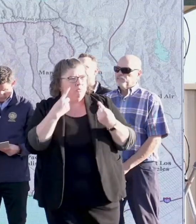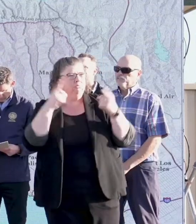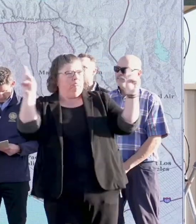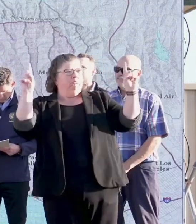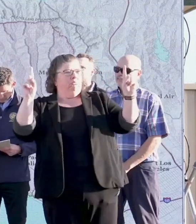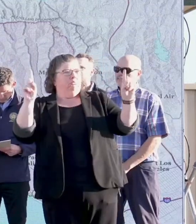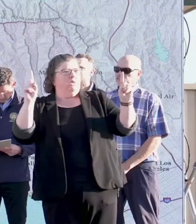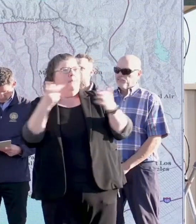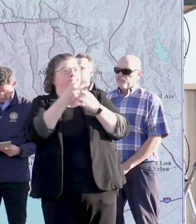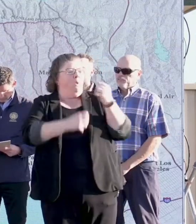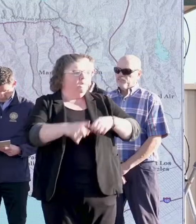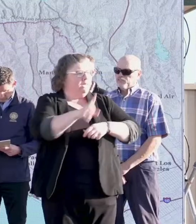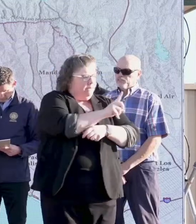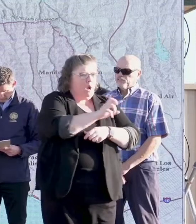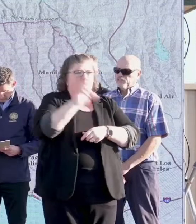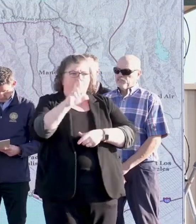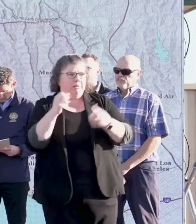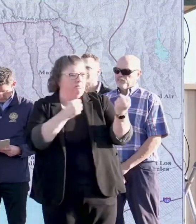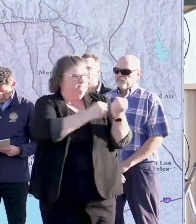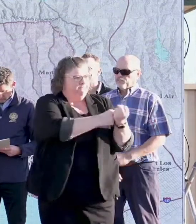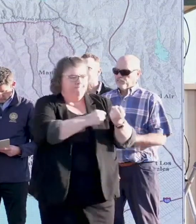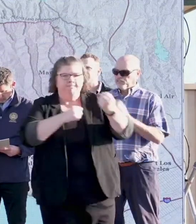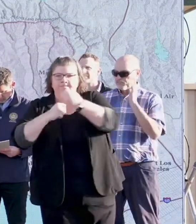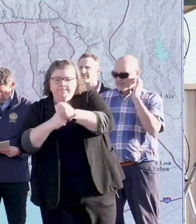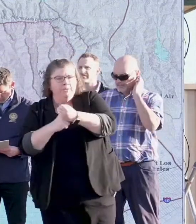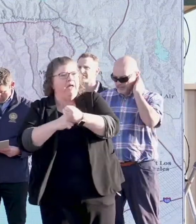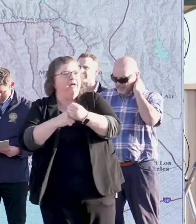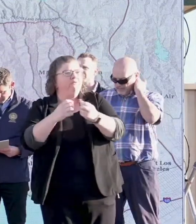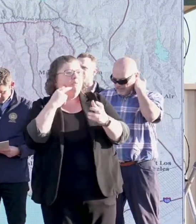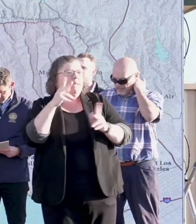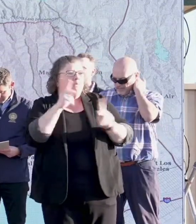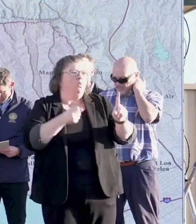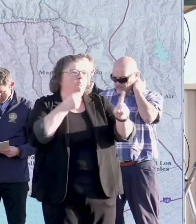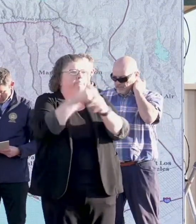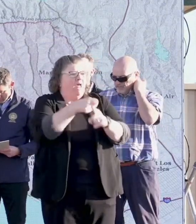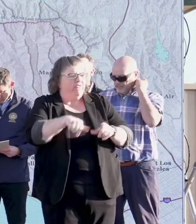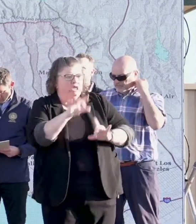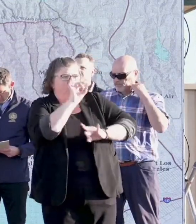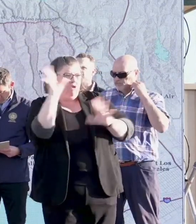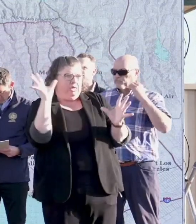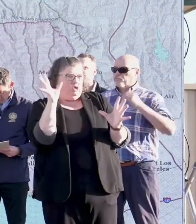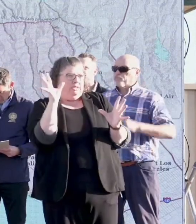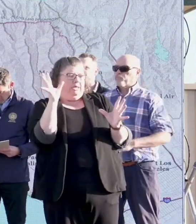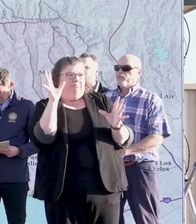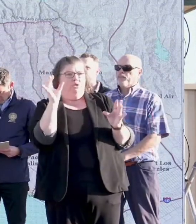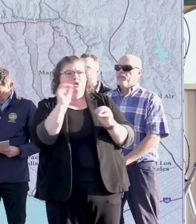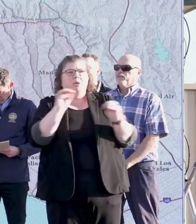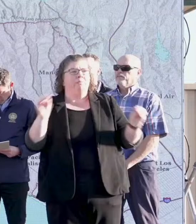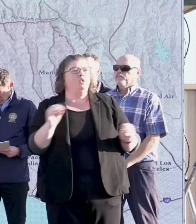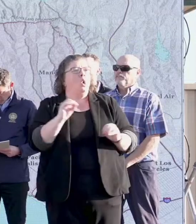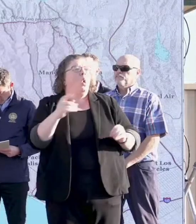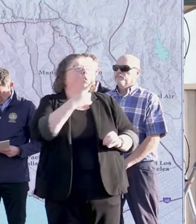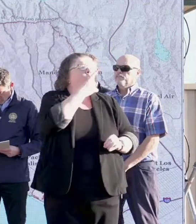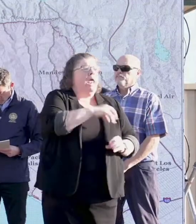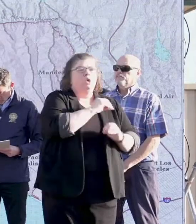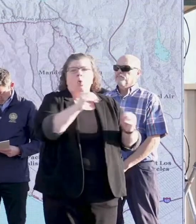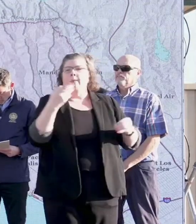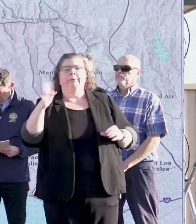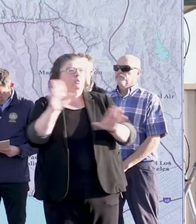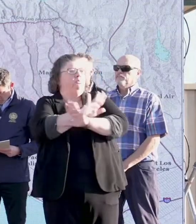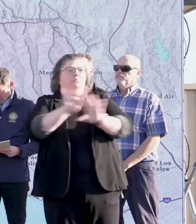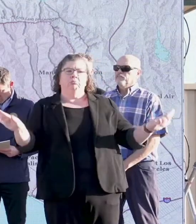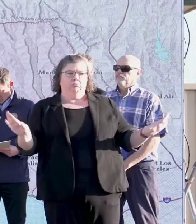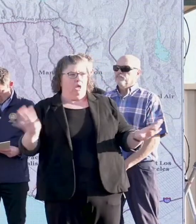bipartisan effort of support for the victims of this terrible tragedy, which should see no red or blue. And we're going to work together